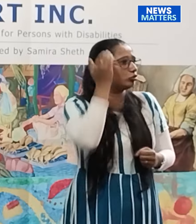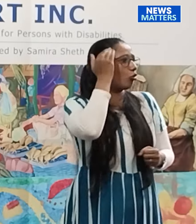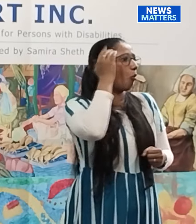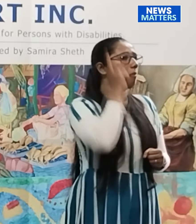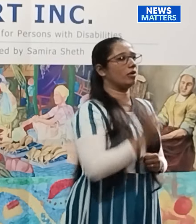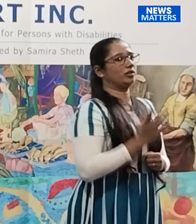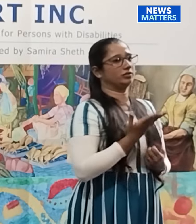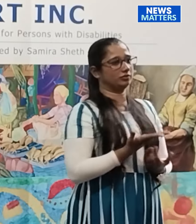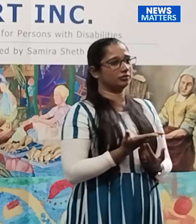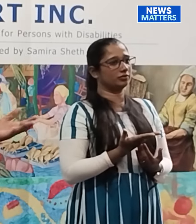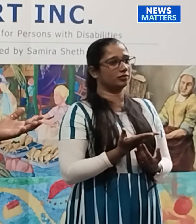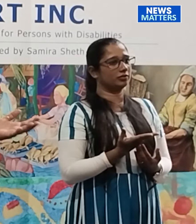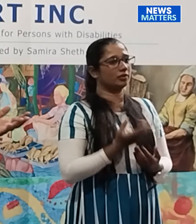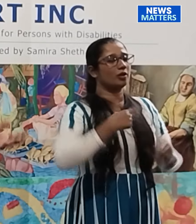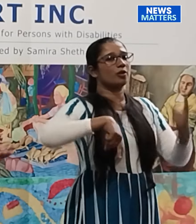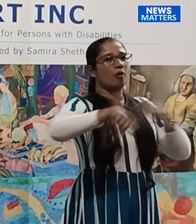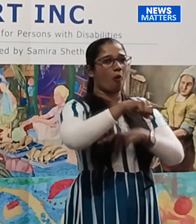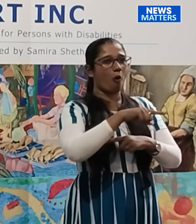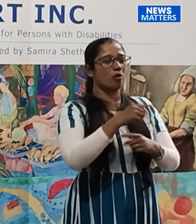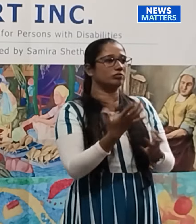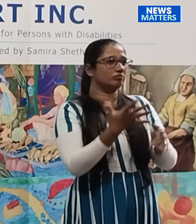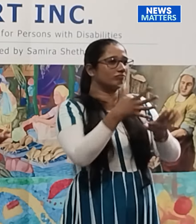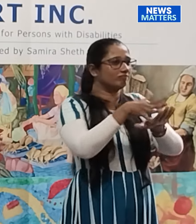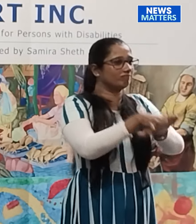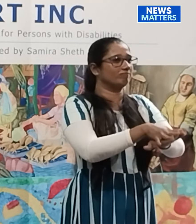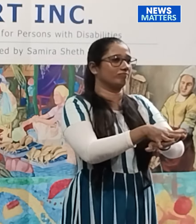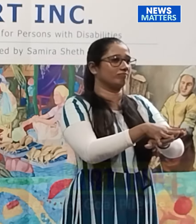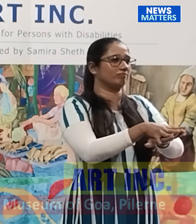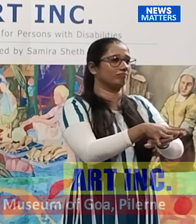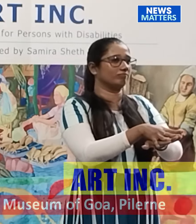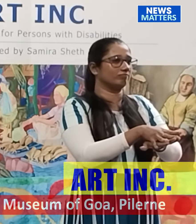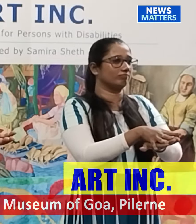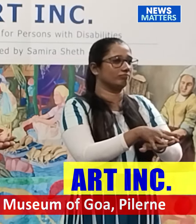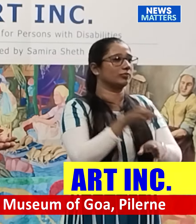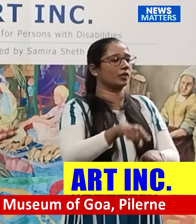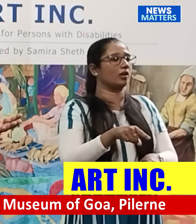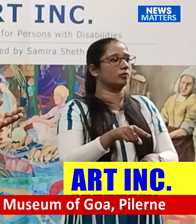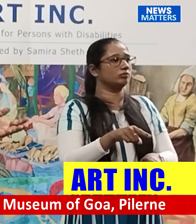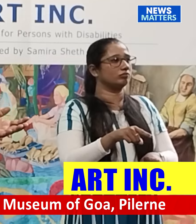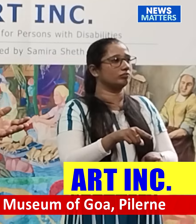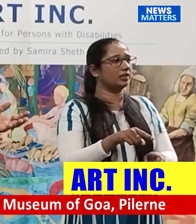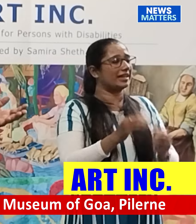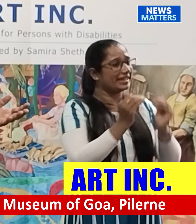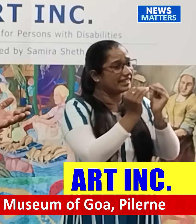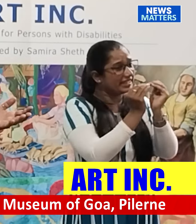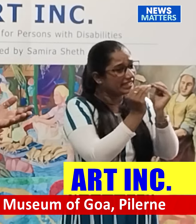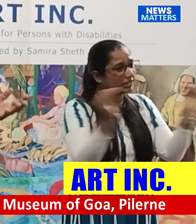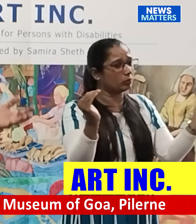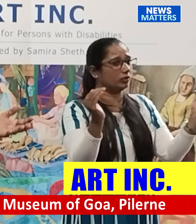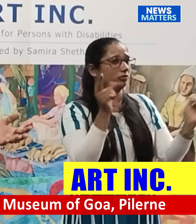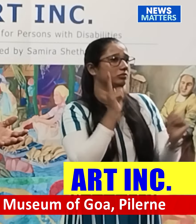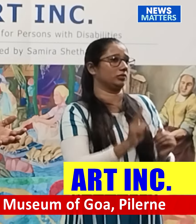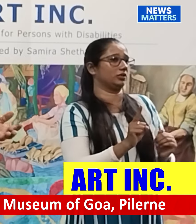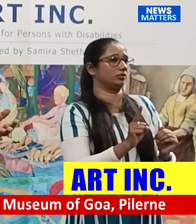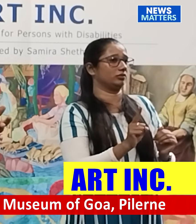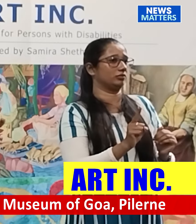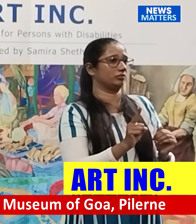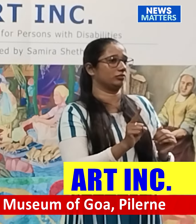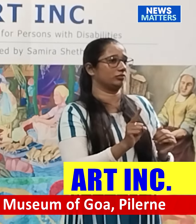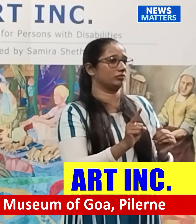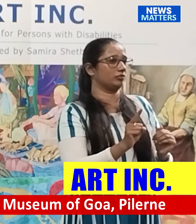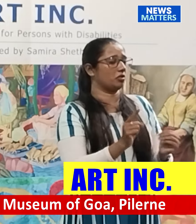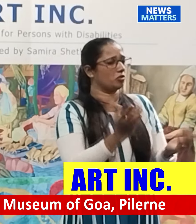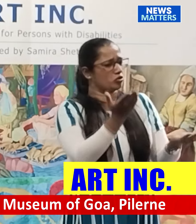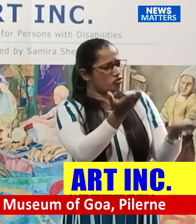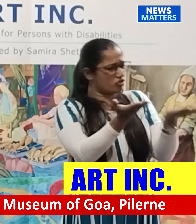in order to get them inclusivity, you know, and treat them that they are equal, do justice to what